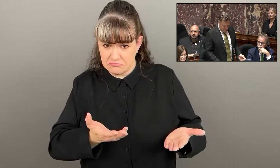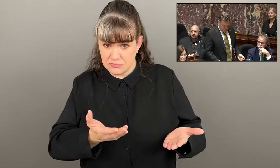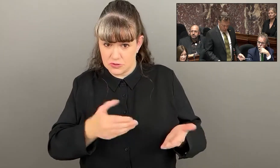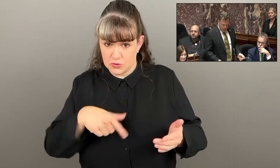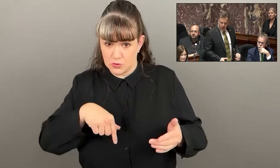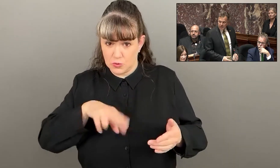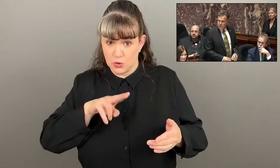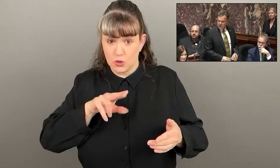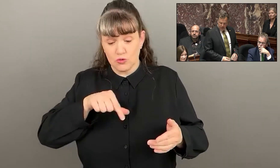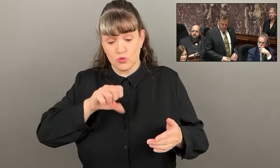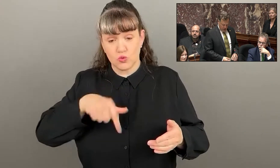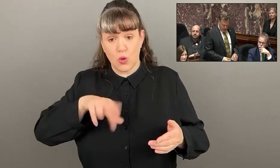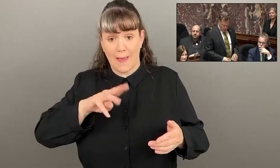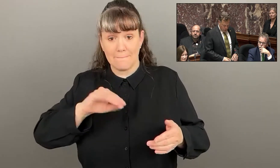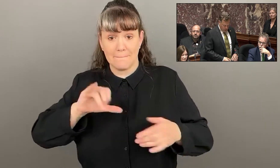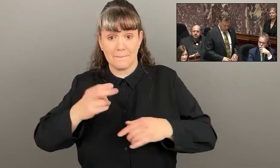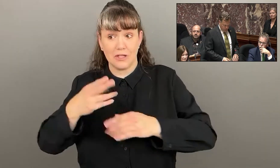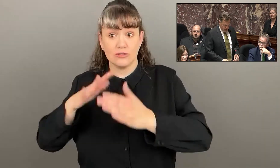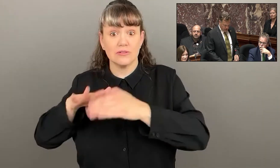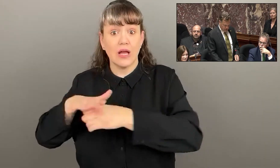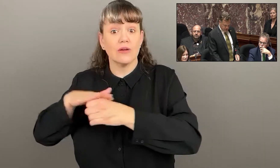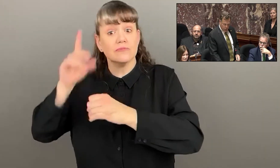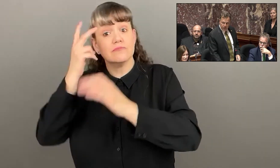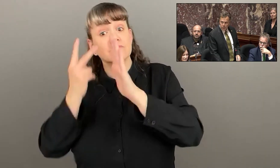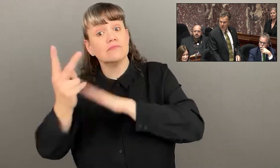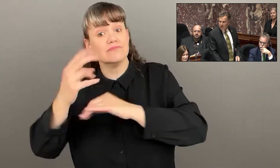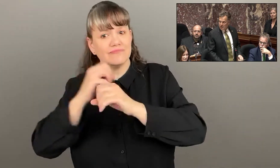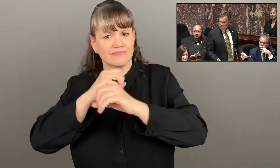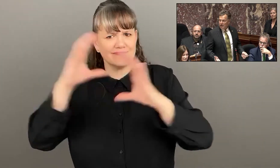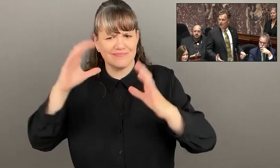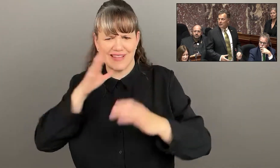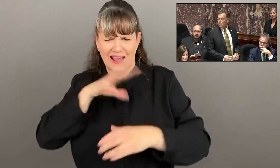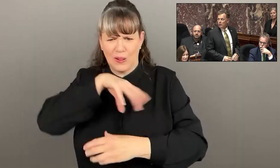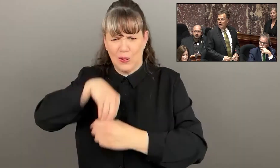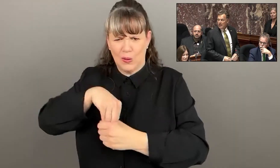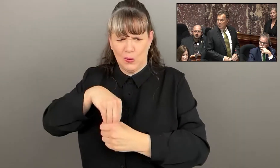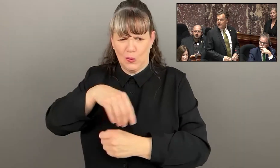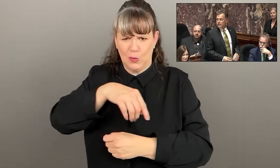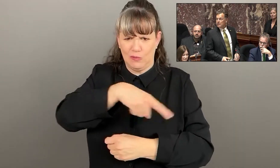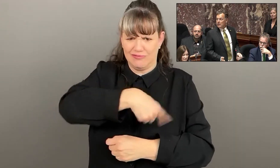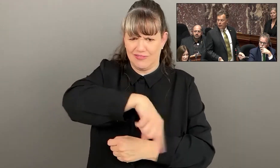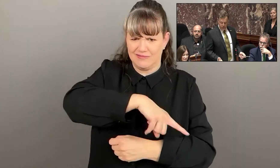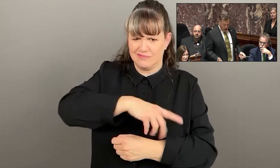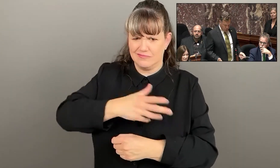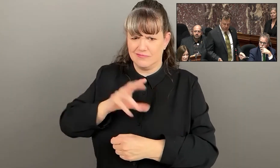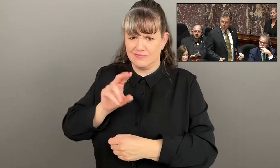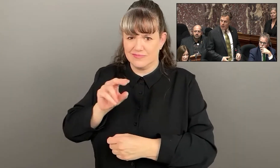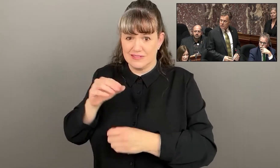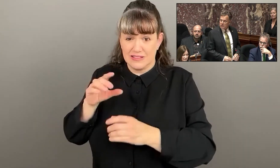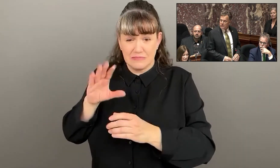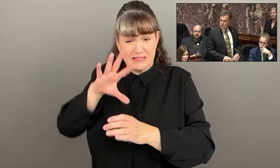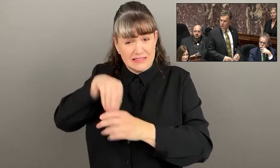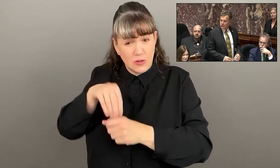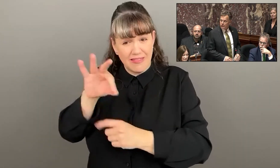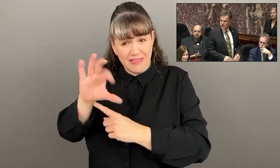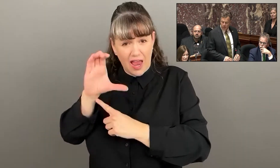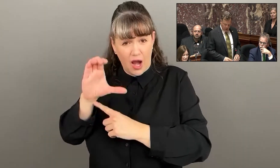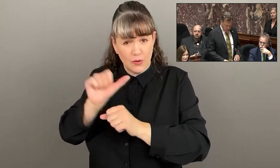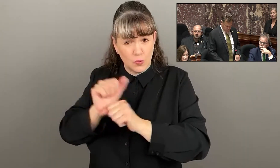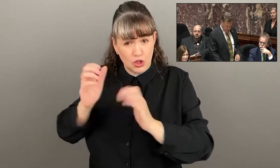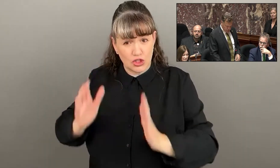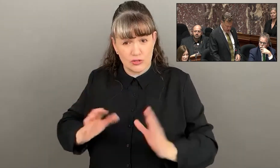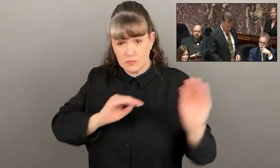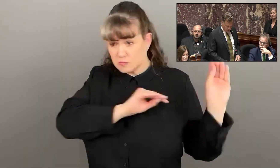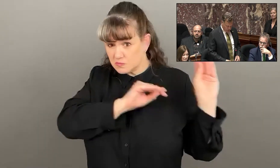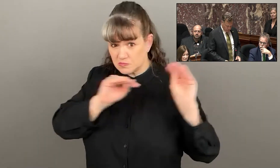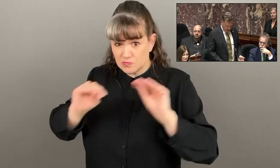However, and so unleashing an extra 900 workers into this small community was not a preferred option, and so the flotel may